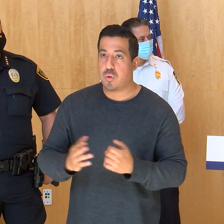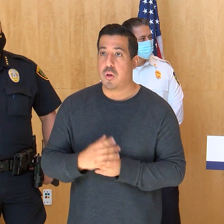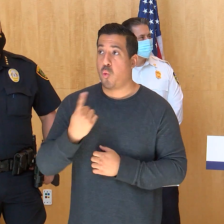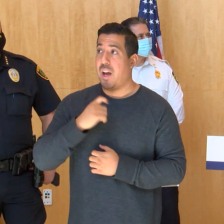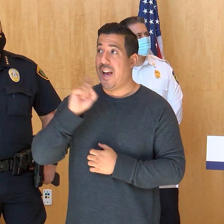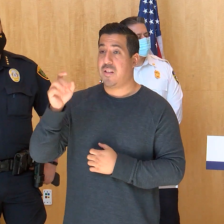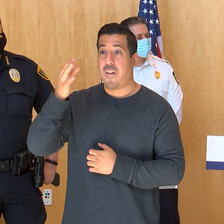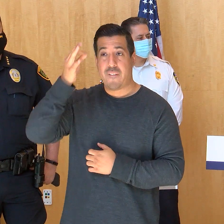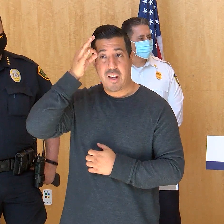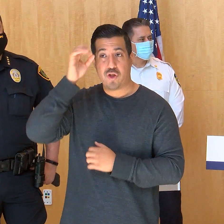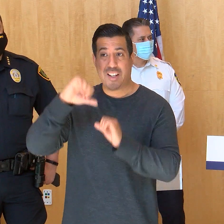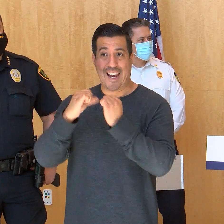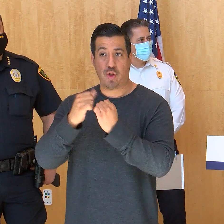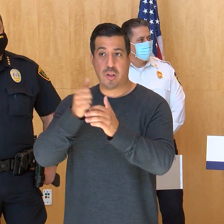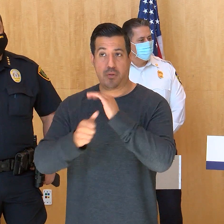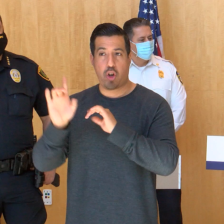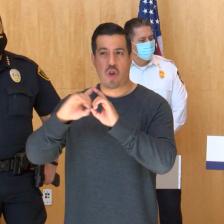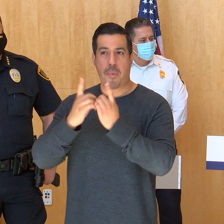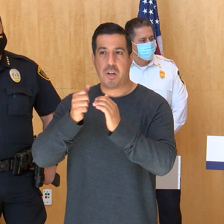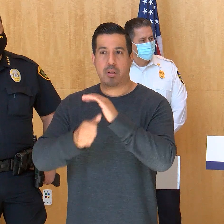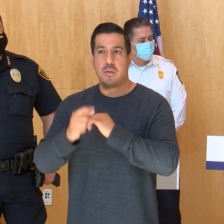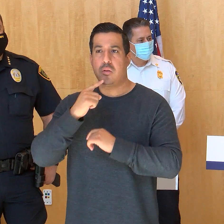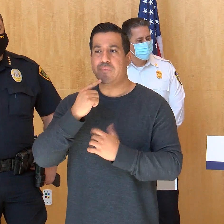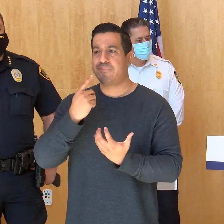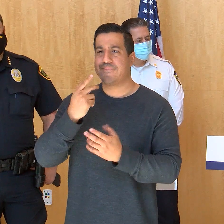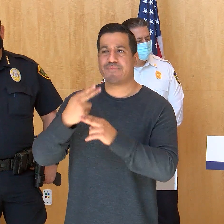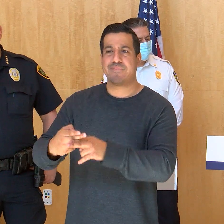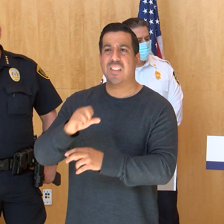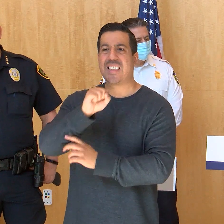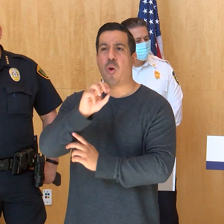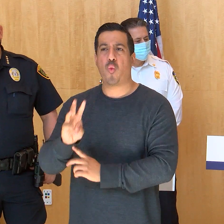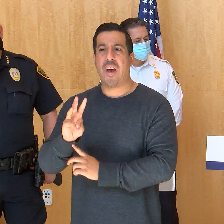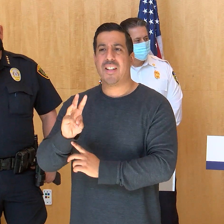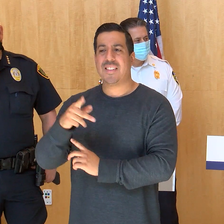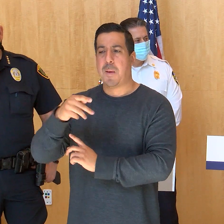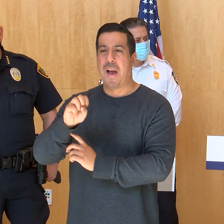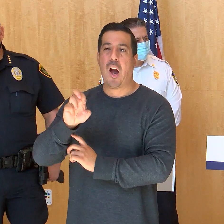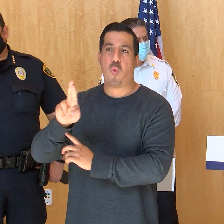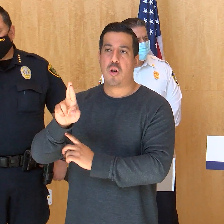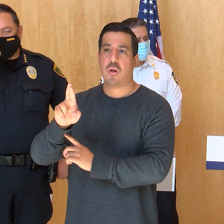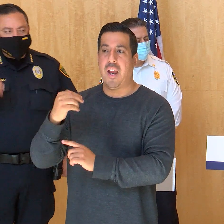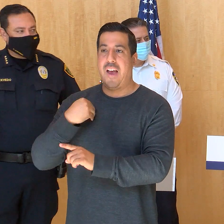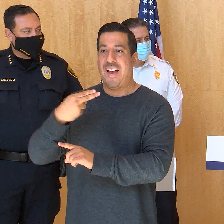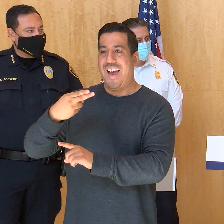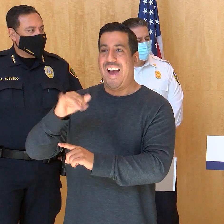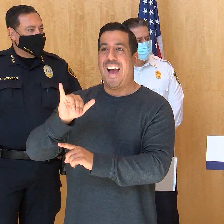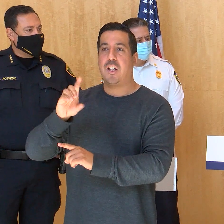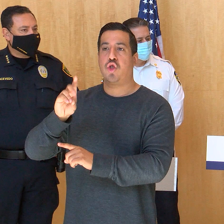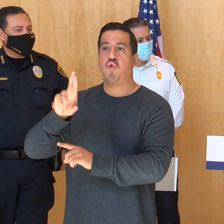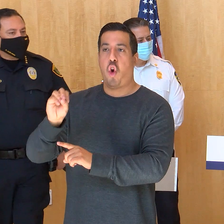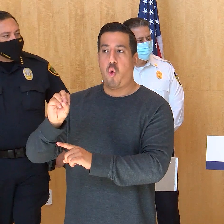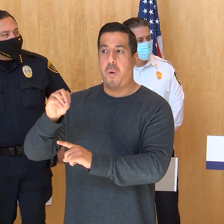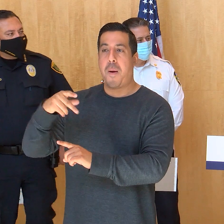federal agency under the Department of Energy. It's called the Southwest Power Administration. They have hydropower. They